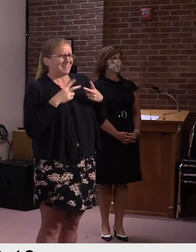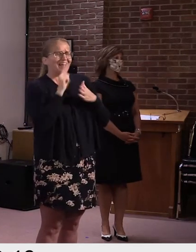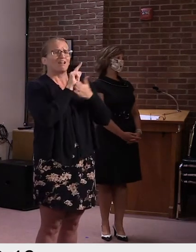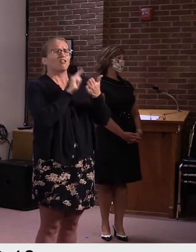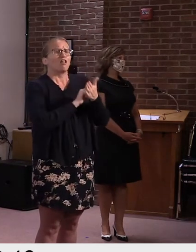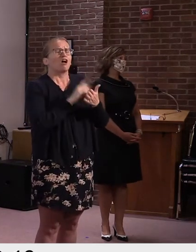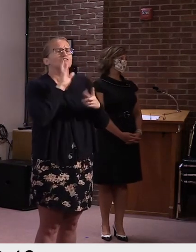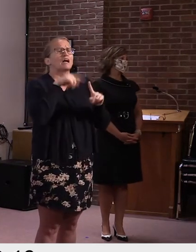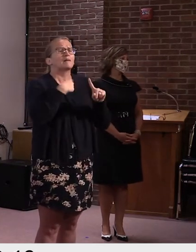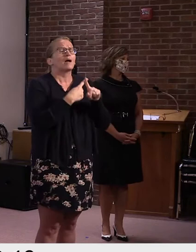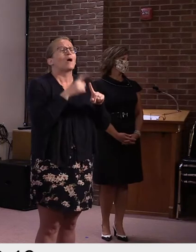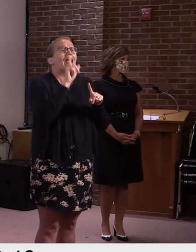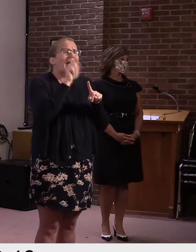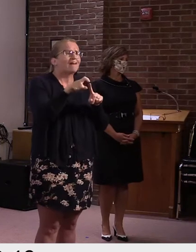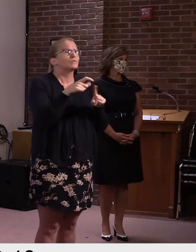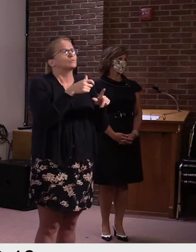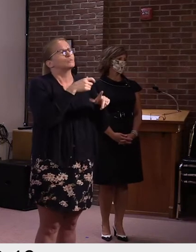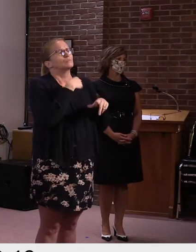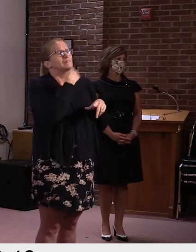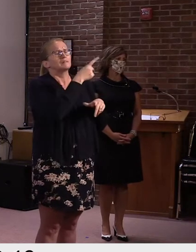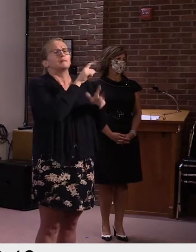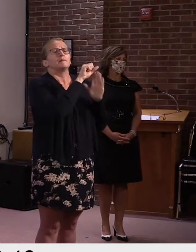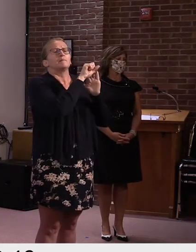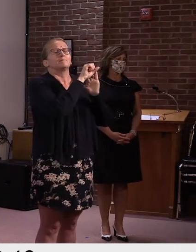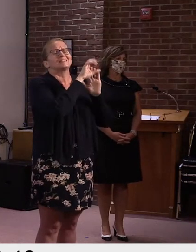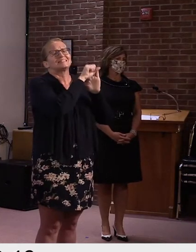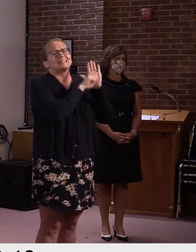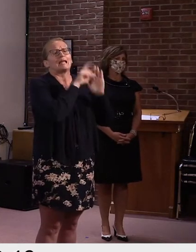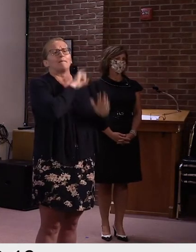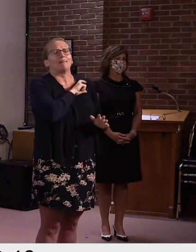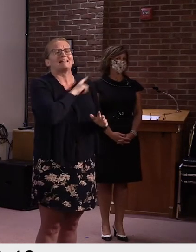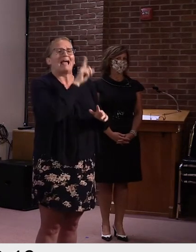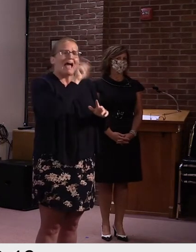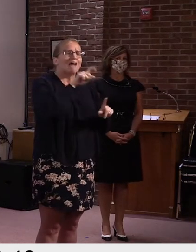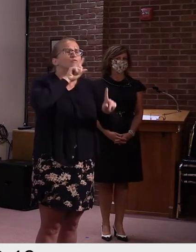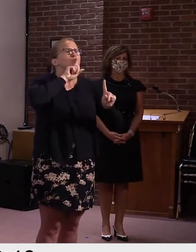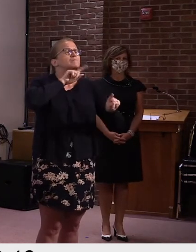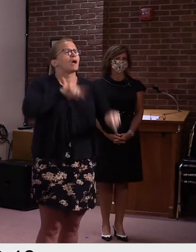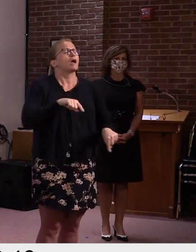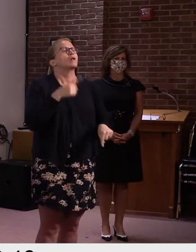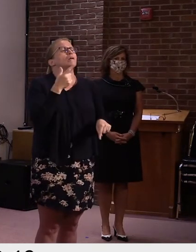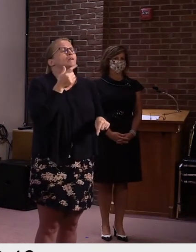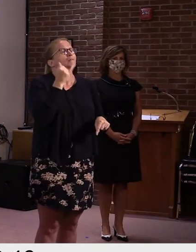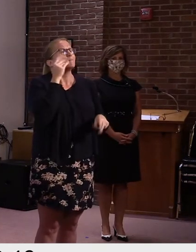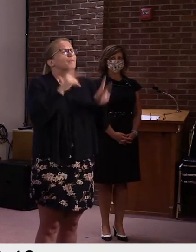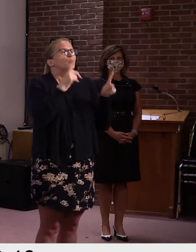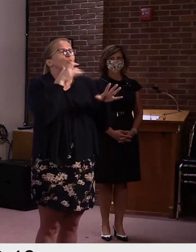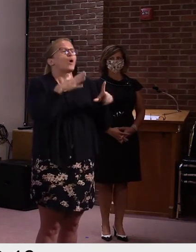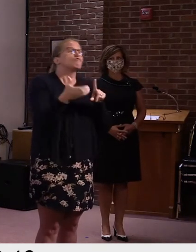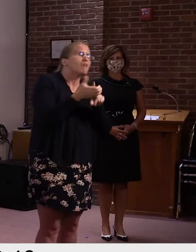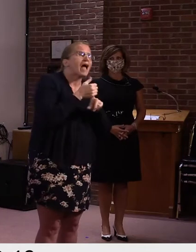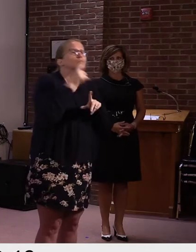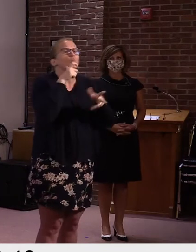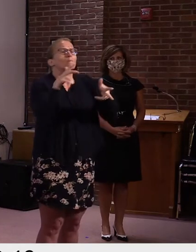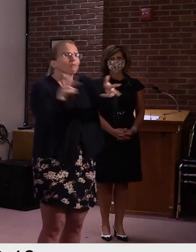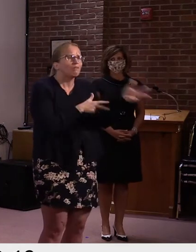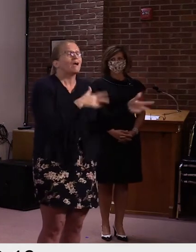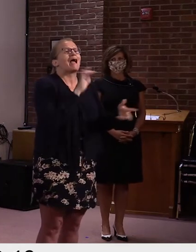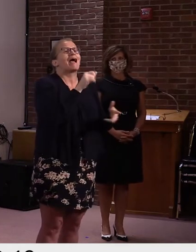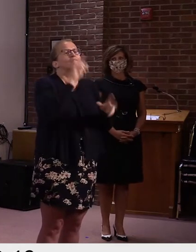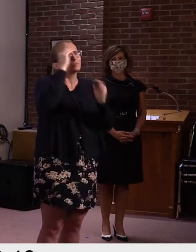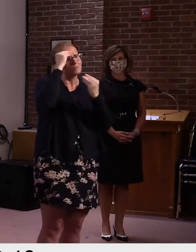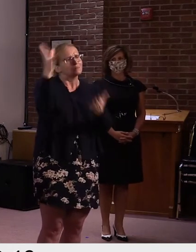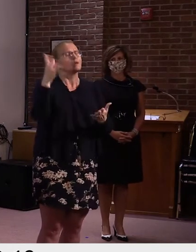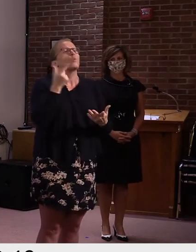data reporting requirements. Do you support those, and what do you think of them? I'll comment first, then ask